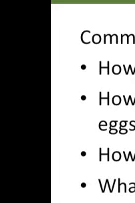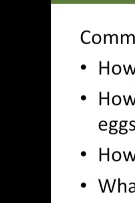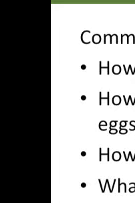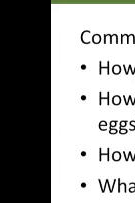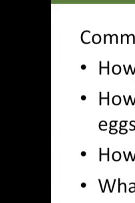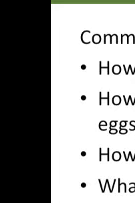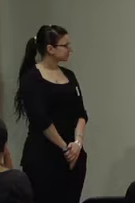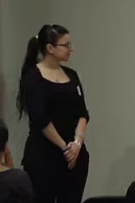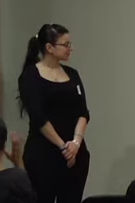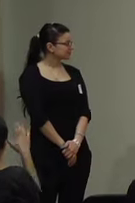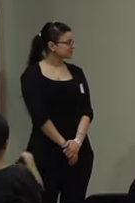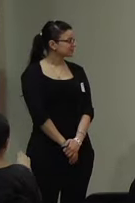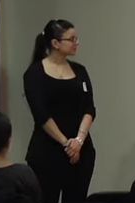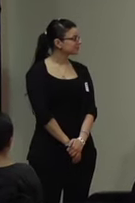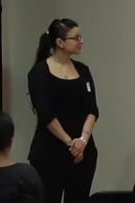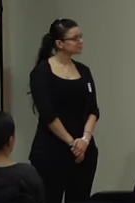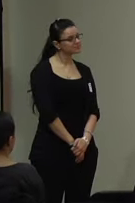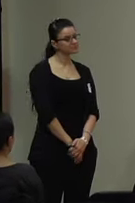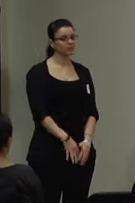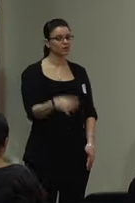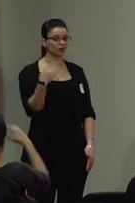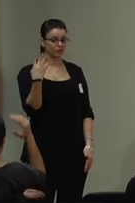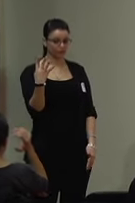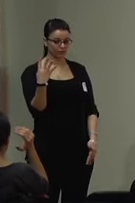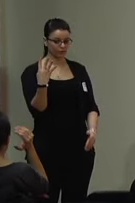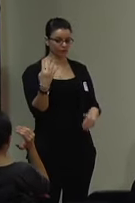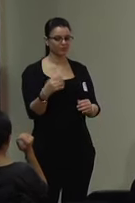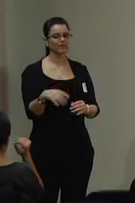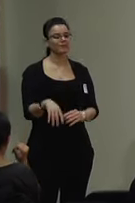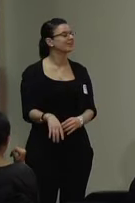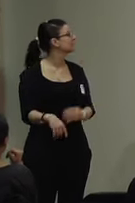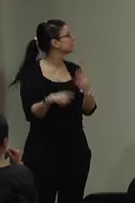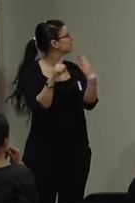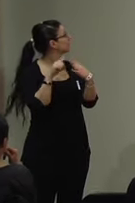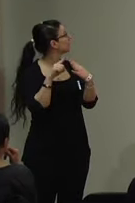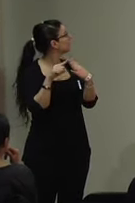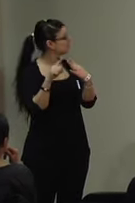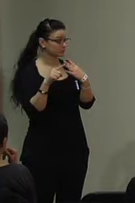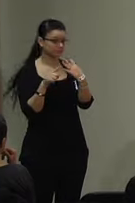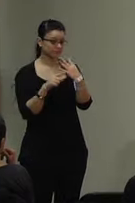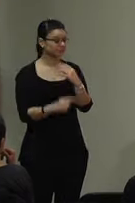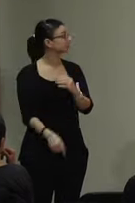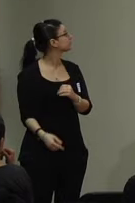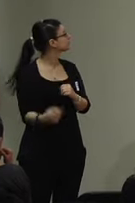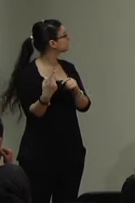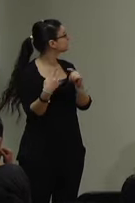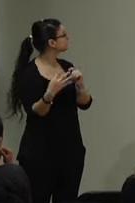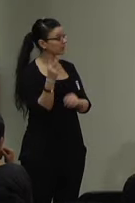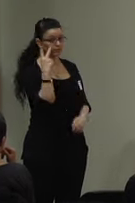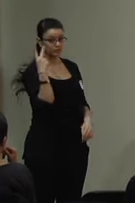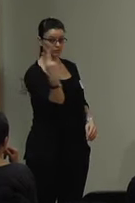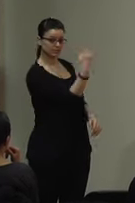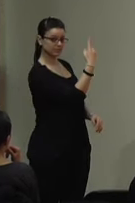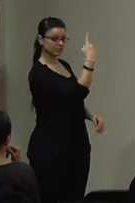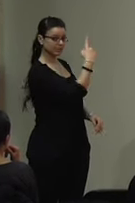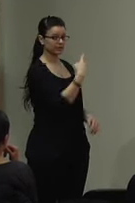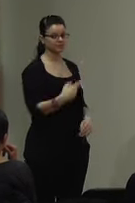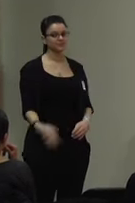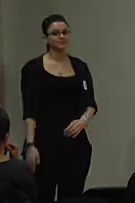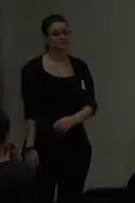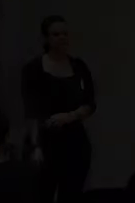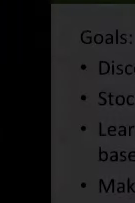incorporate this into your life. So the four things I want to make sure we cover are discovering easy substitutions, specifically for dairy and for